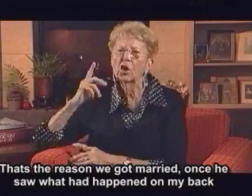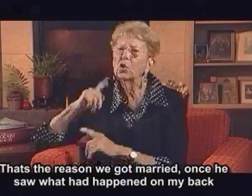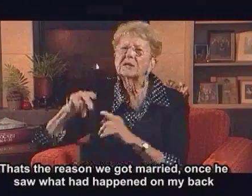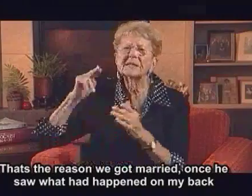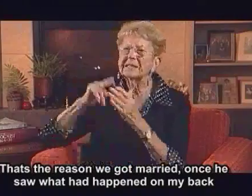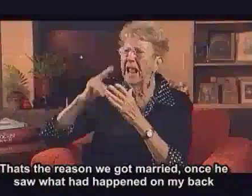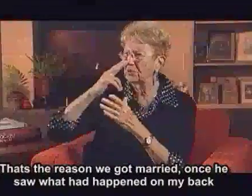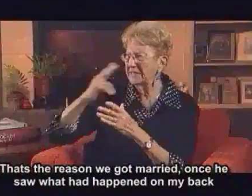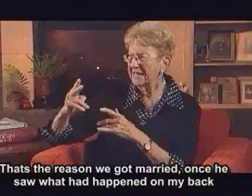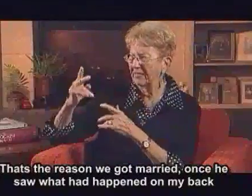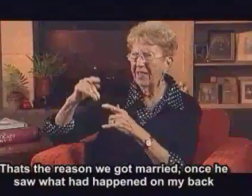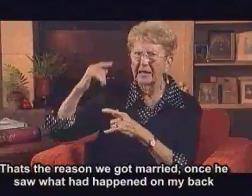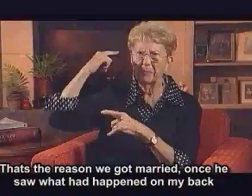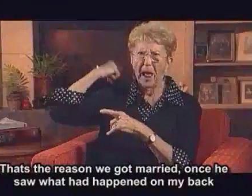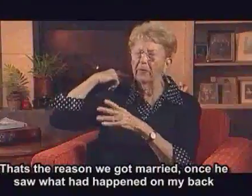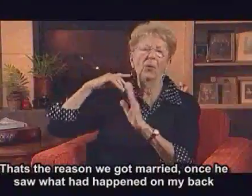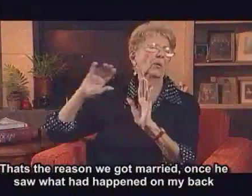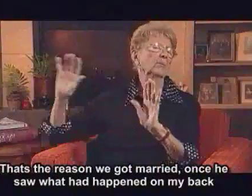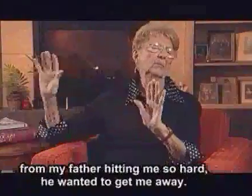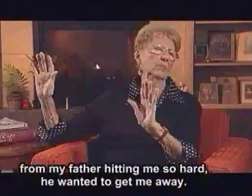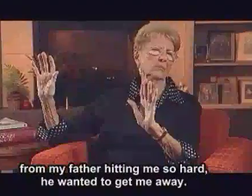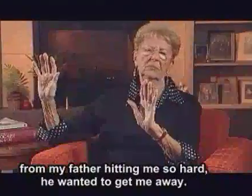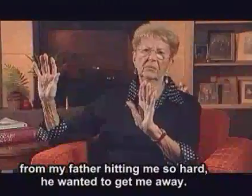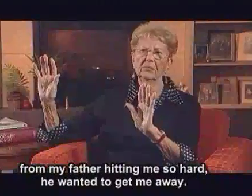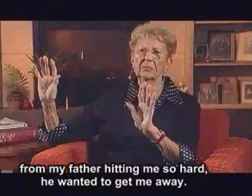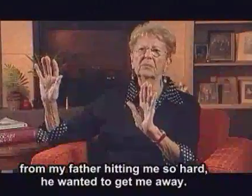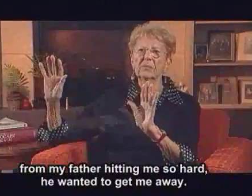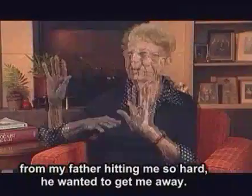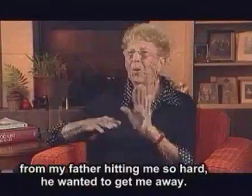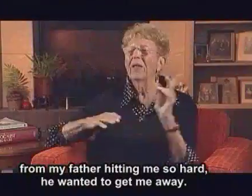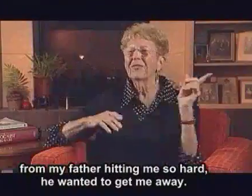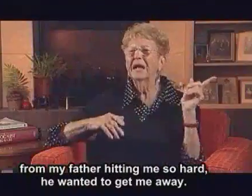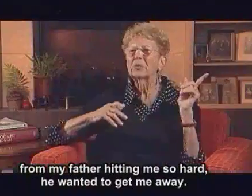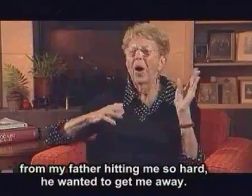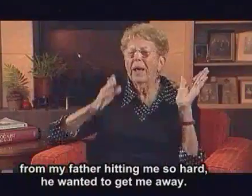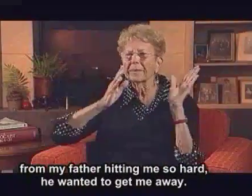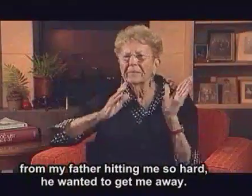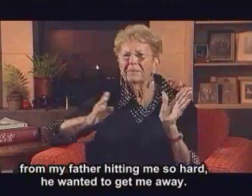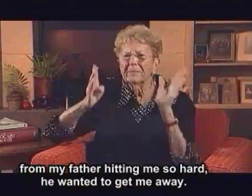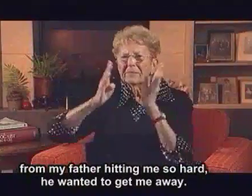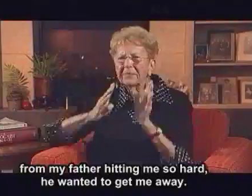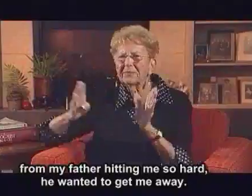married. Once he saw what had happened on my back from my father hitting me so hard, he wanted to get me away.